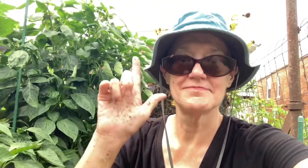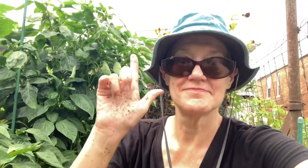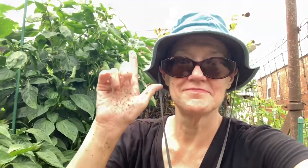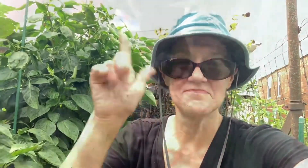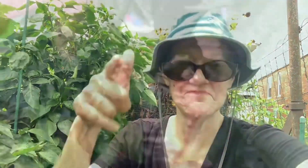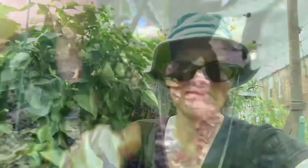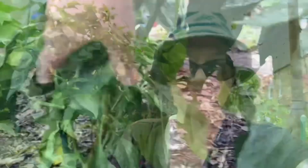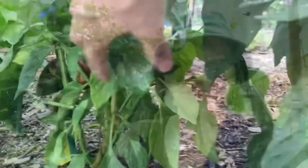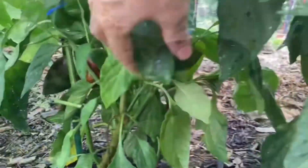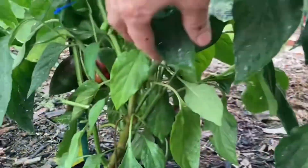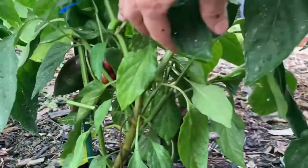that much later.